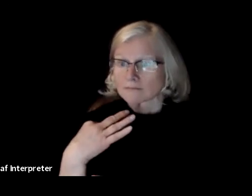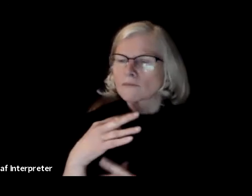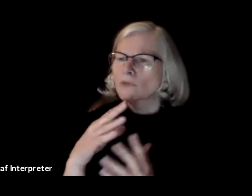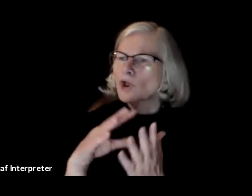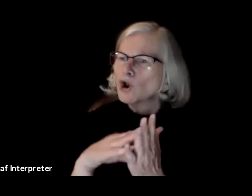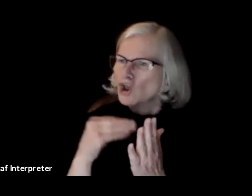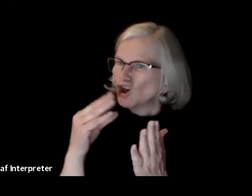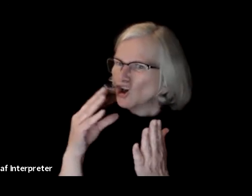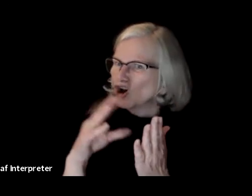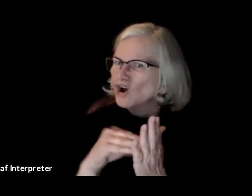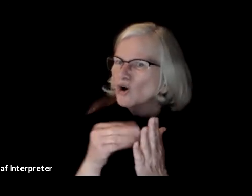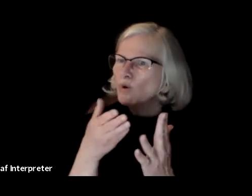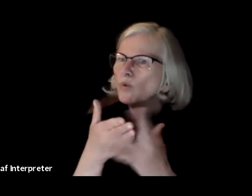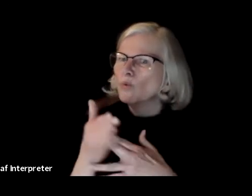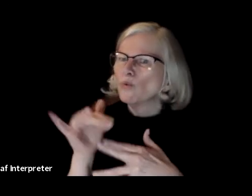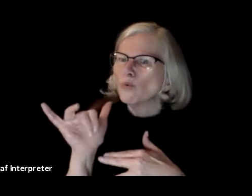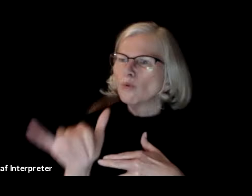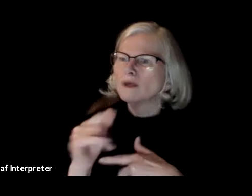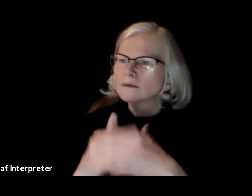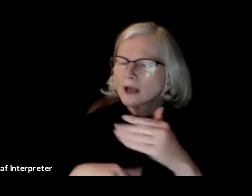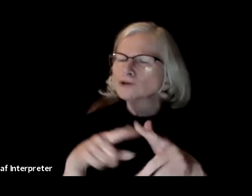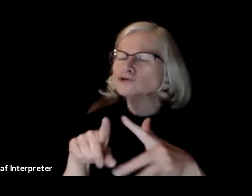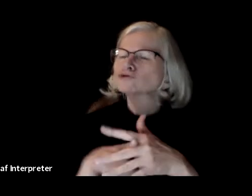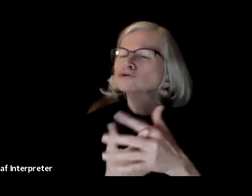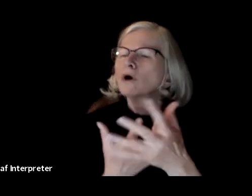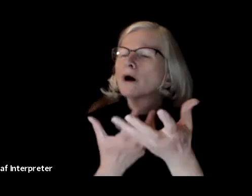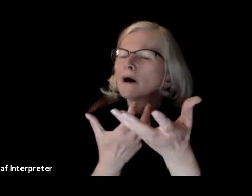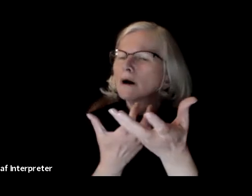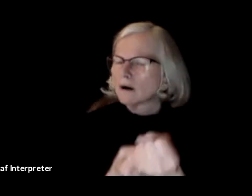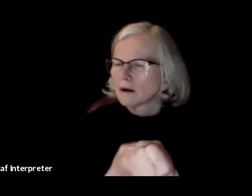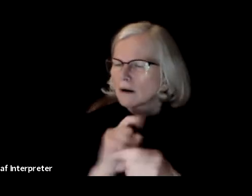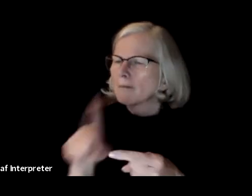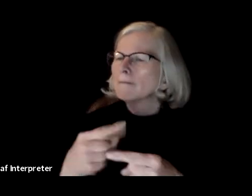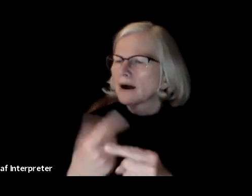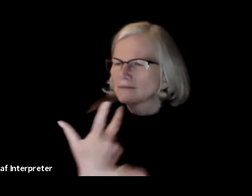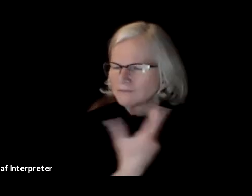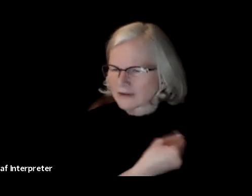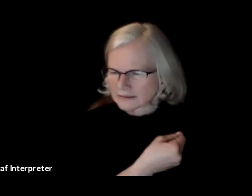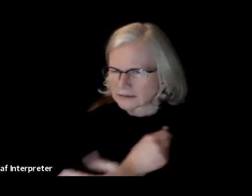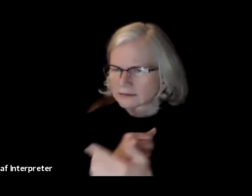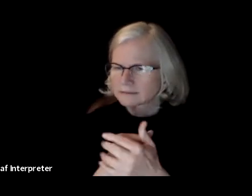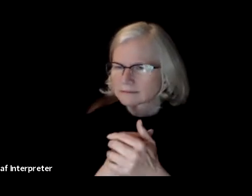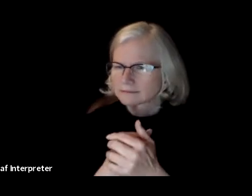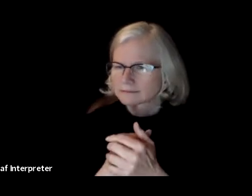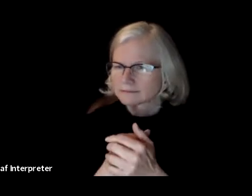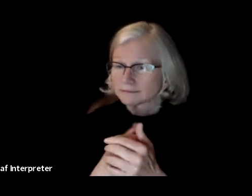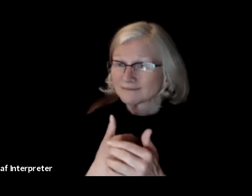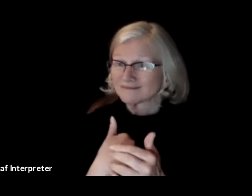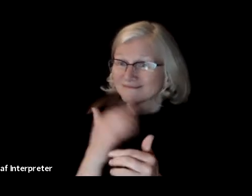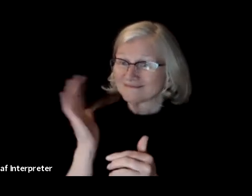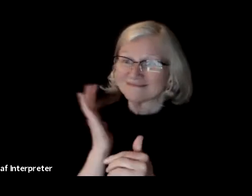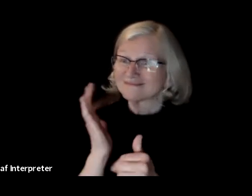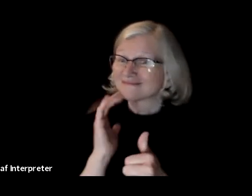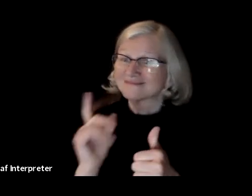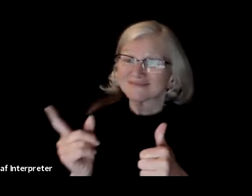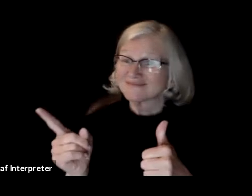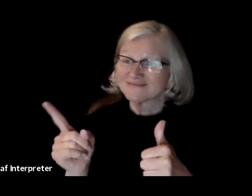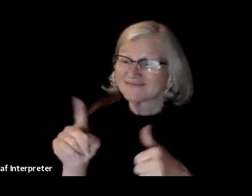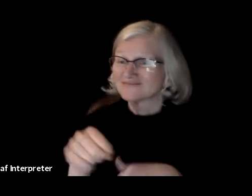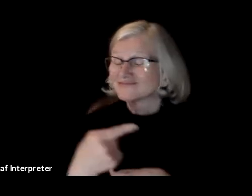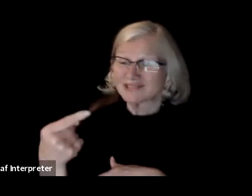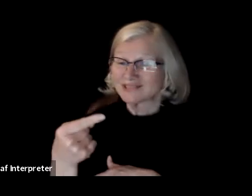were first in December, but sometimes first is not best when it comes to a new vaccine where there might be